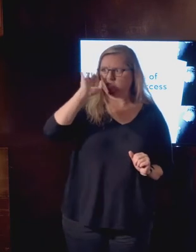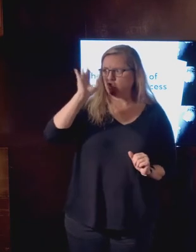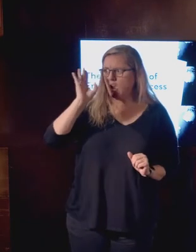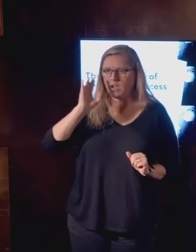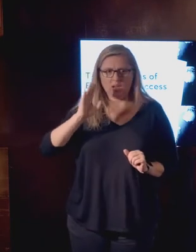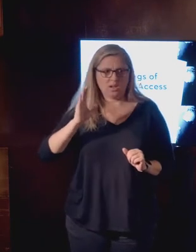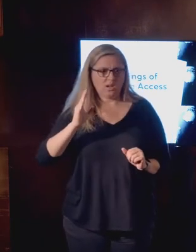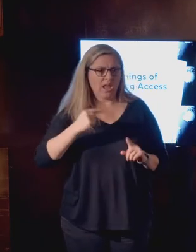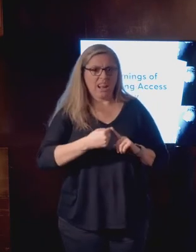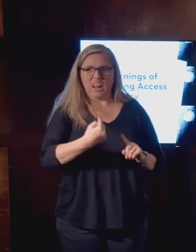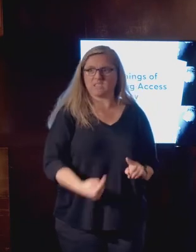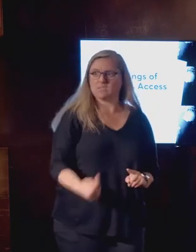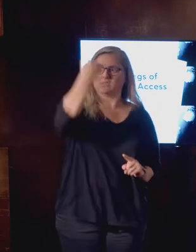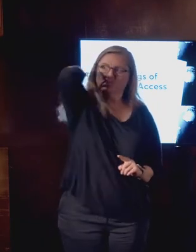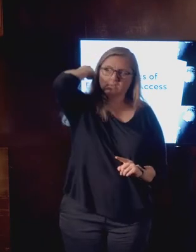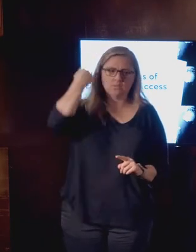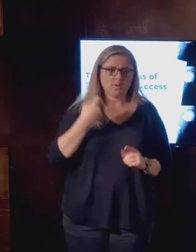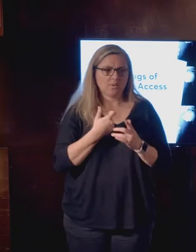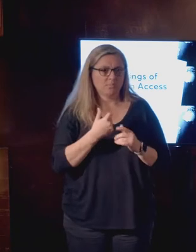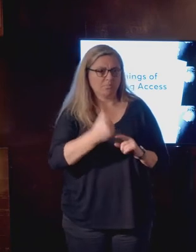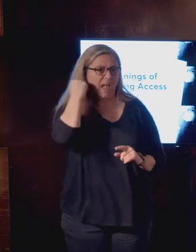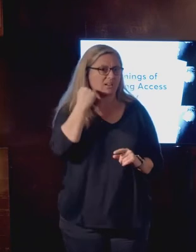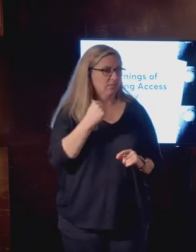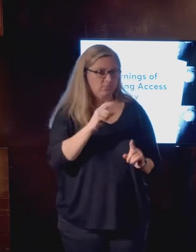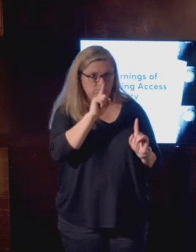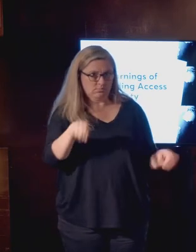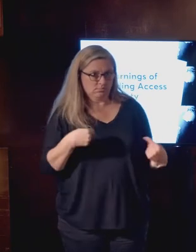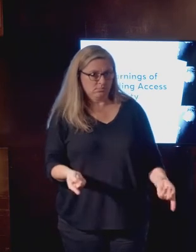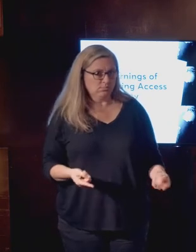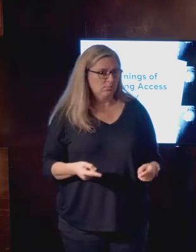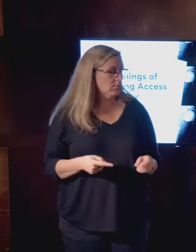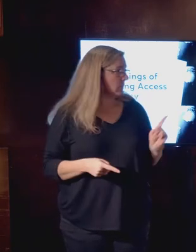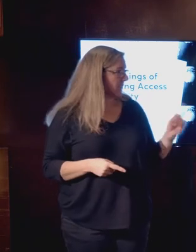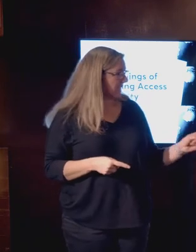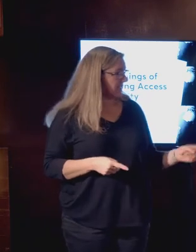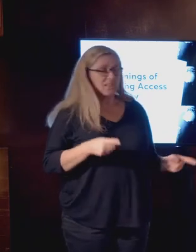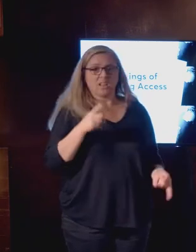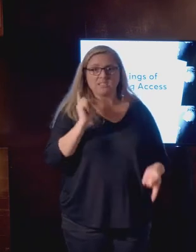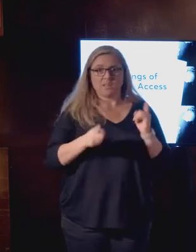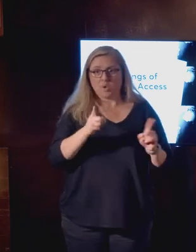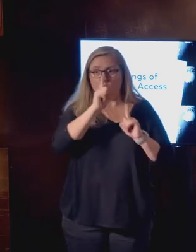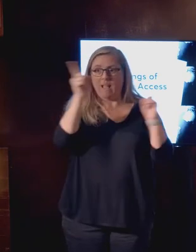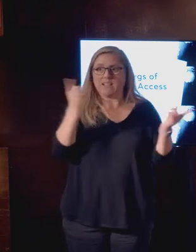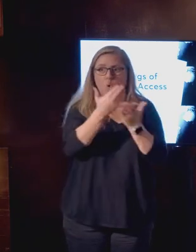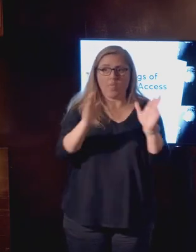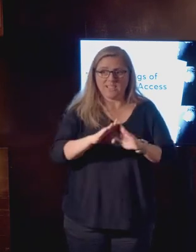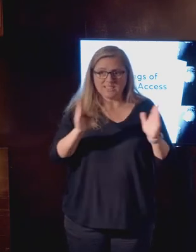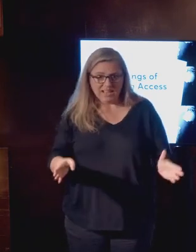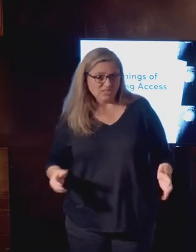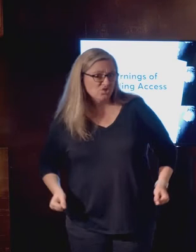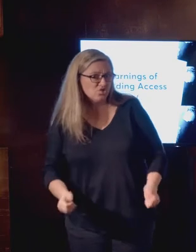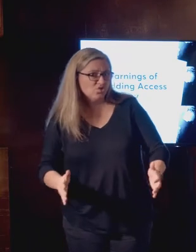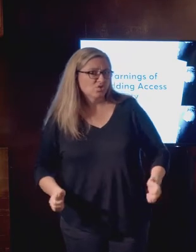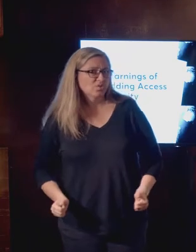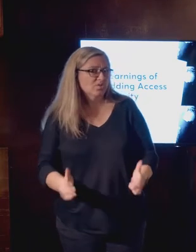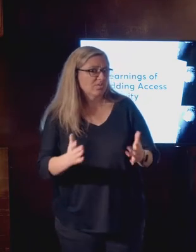unless they were standing at the back of the room, because there was no way absolutely. For people to get down. Sometimes you can't get on stage with a wheelchair at all speaking events like